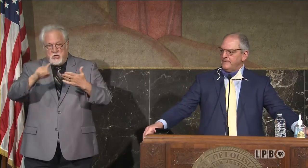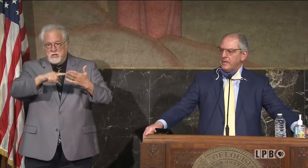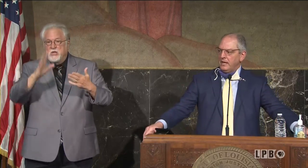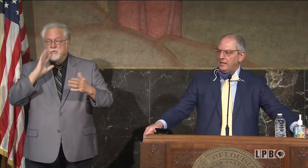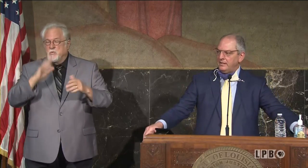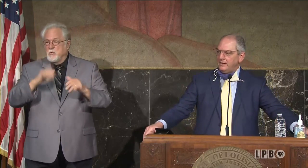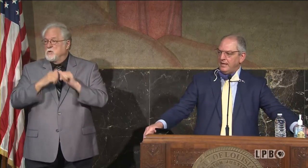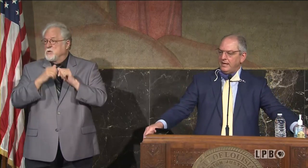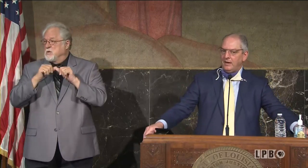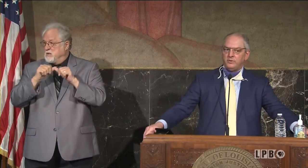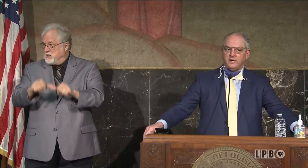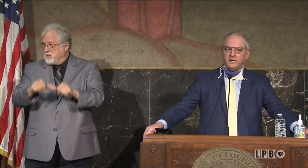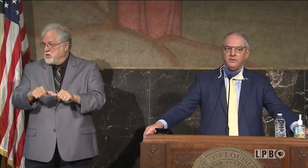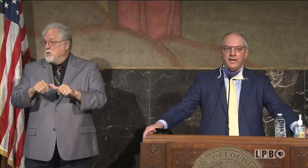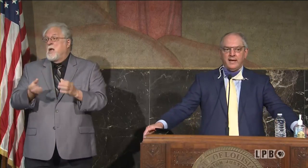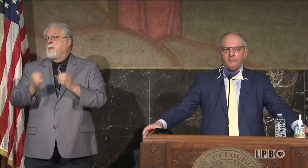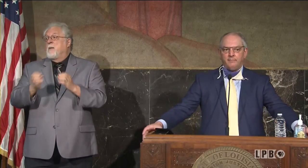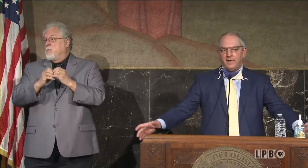numerous.